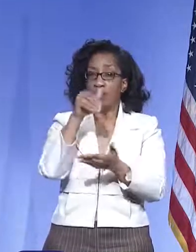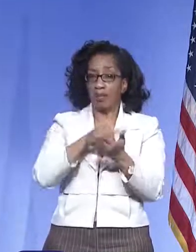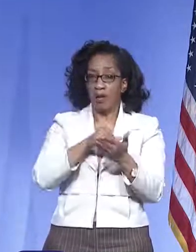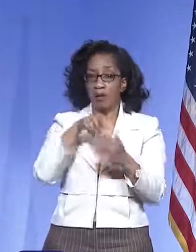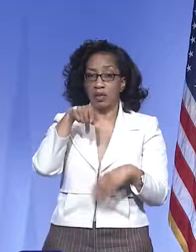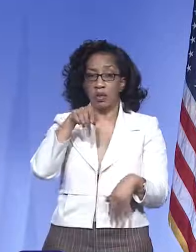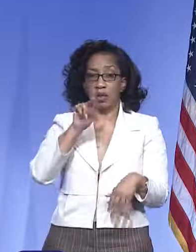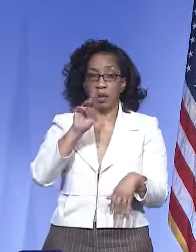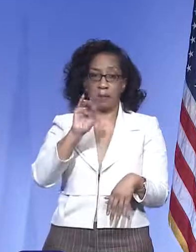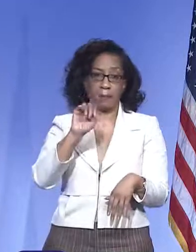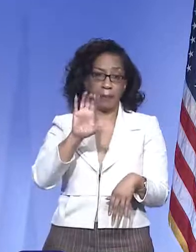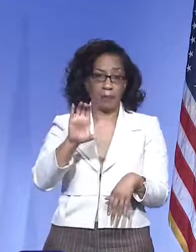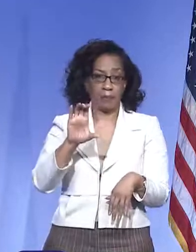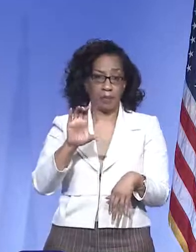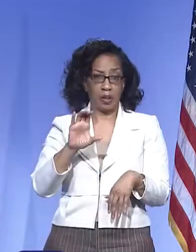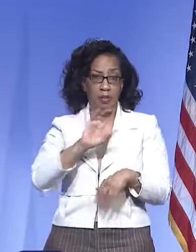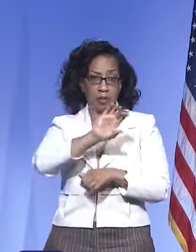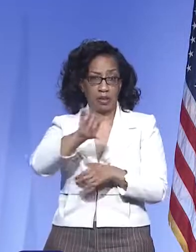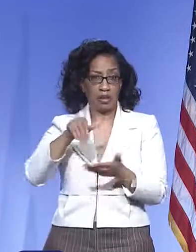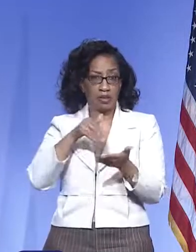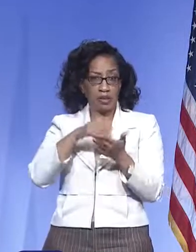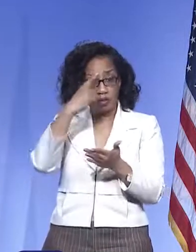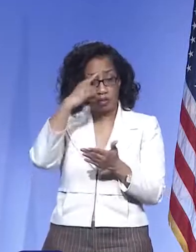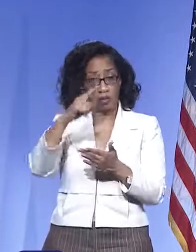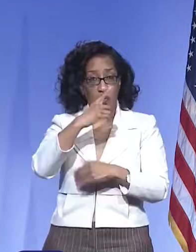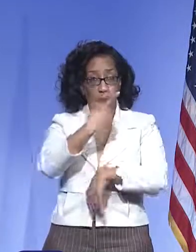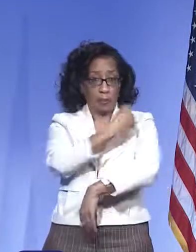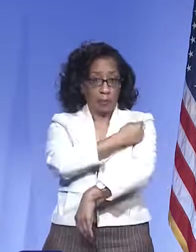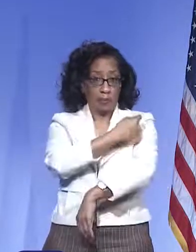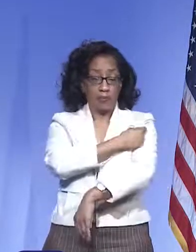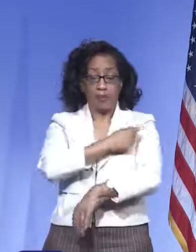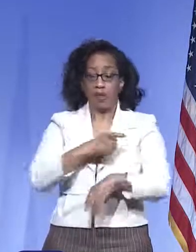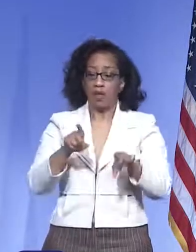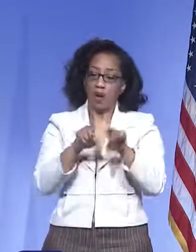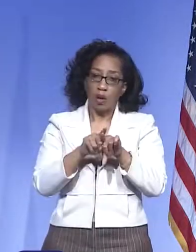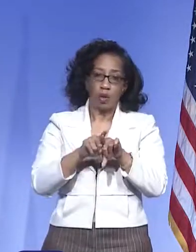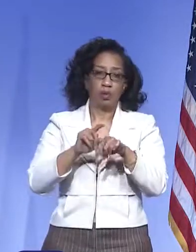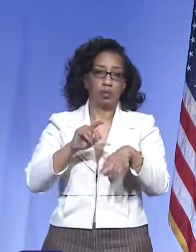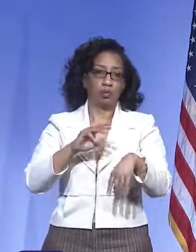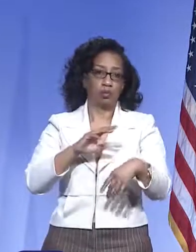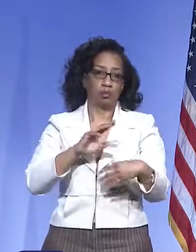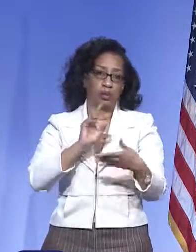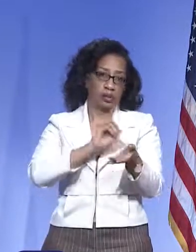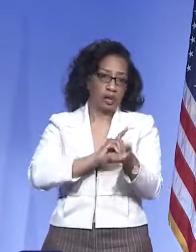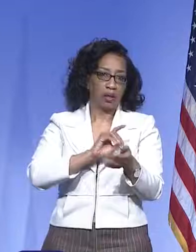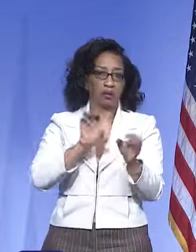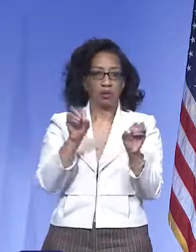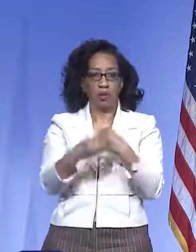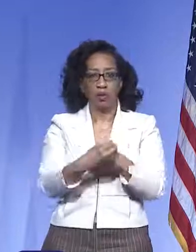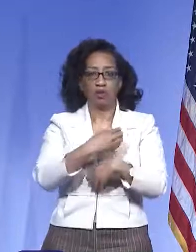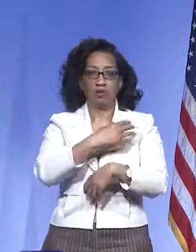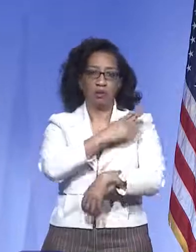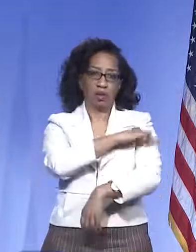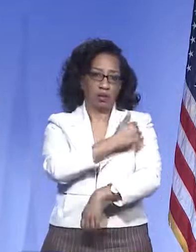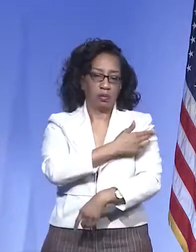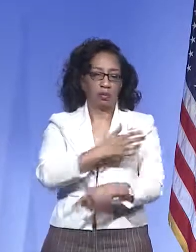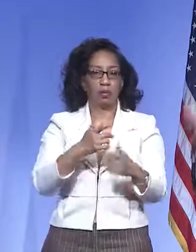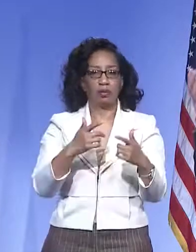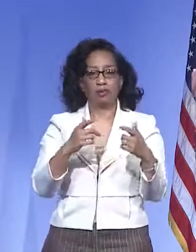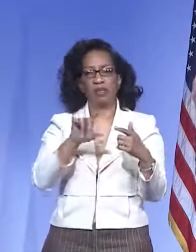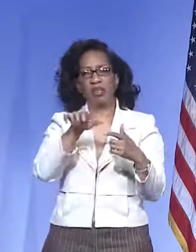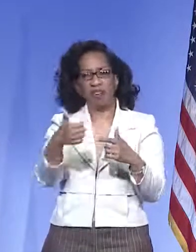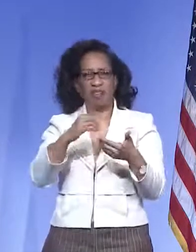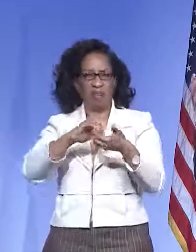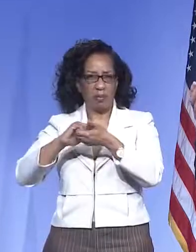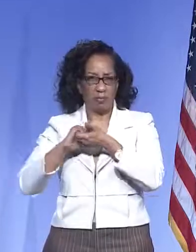sites, in addition to what the medical offices are doing, the healthcare systems, and the other partners in the community. So there will